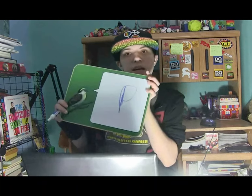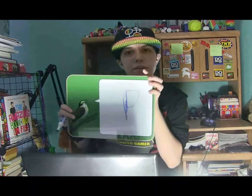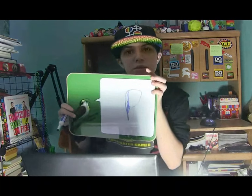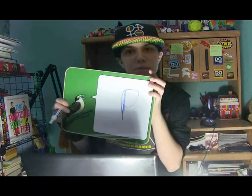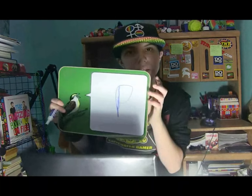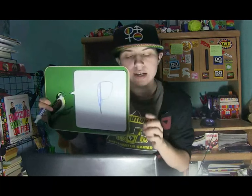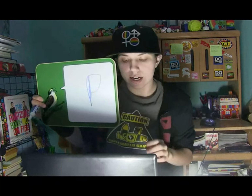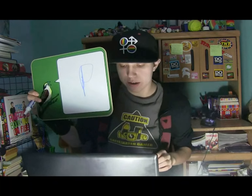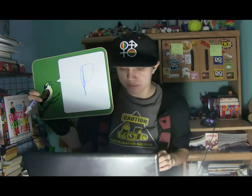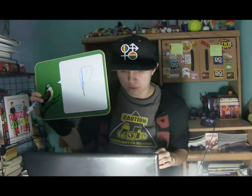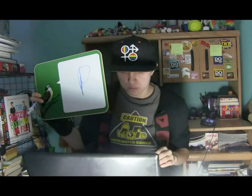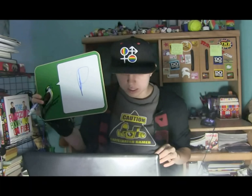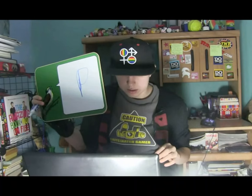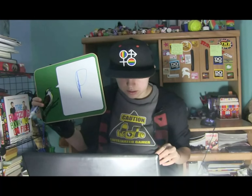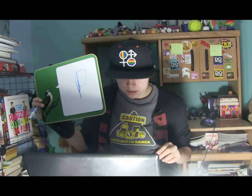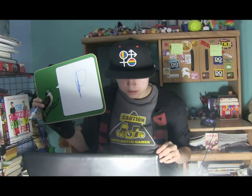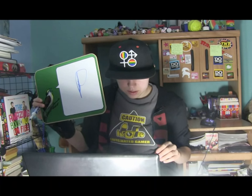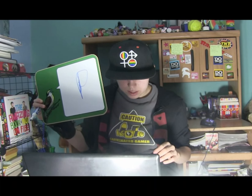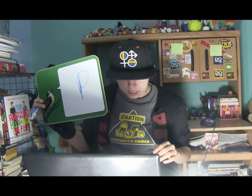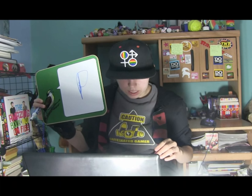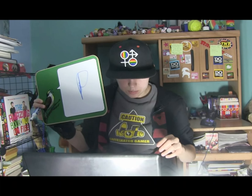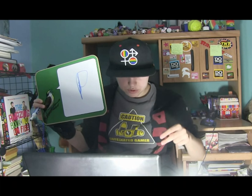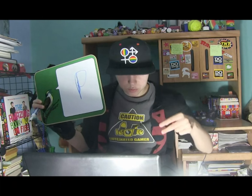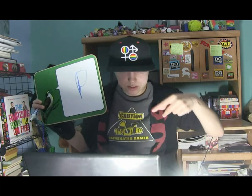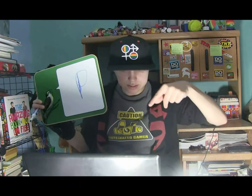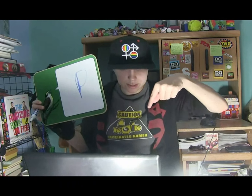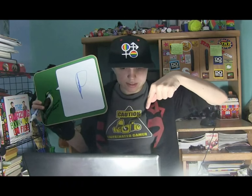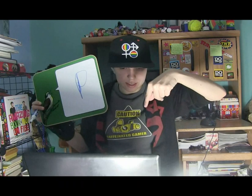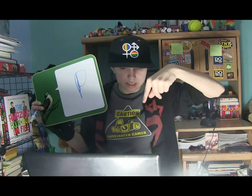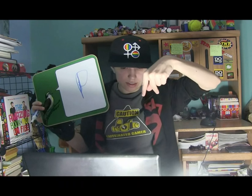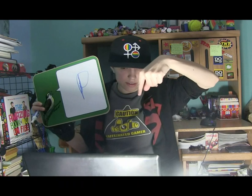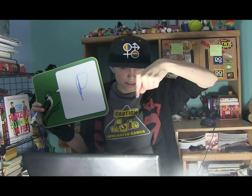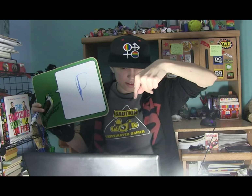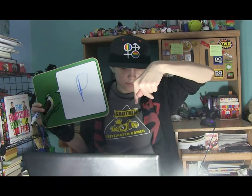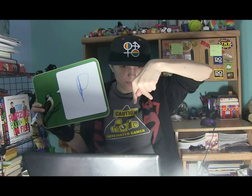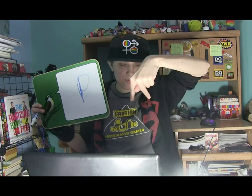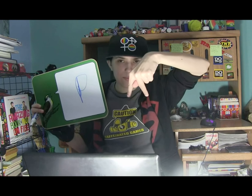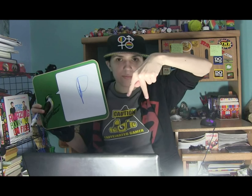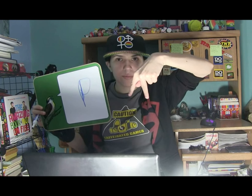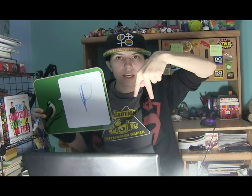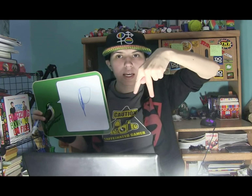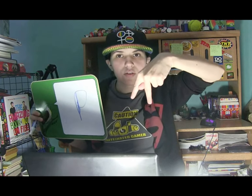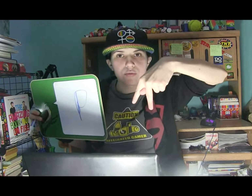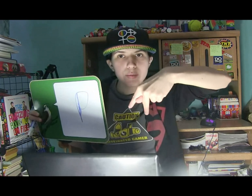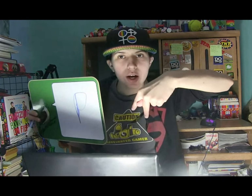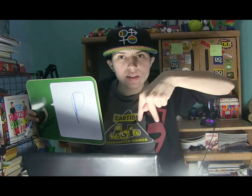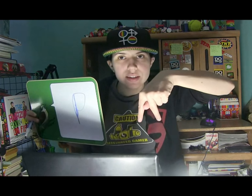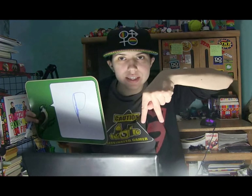Excuse the P that I have written. So what this is you remember how we did the